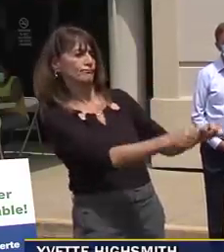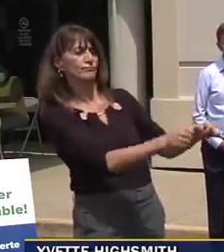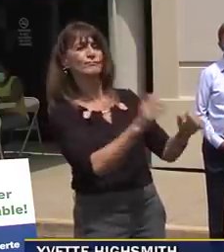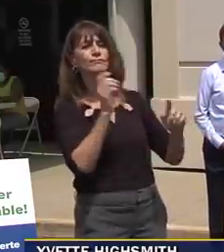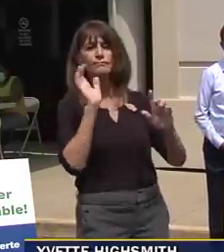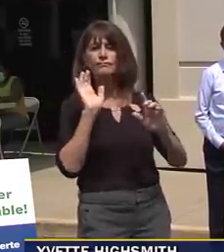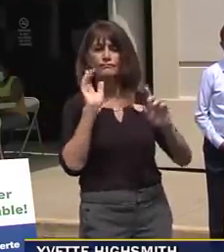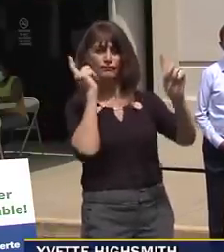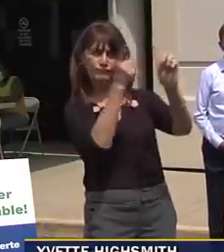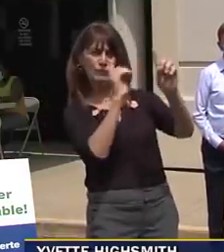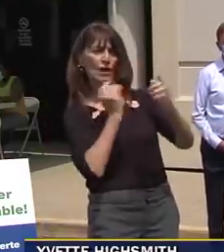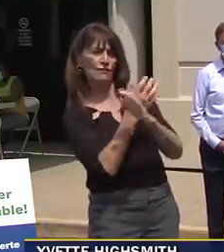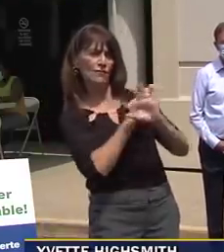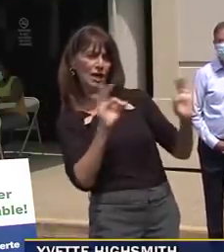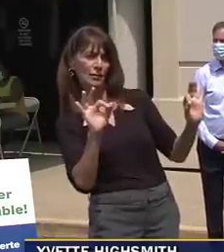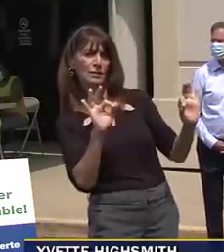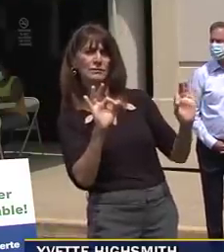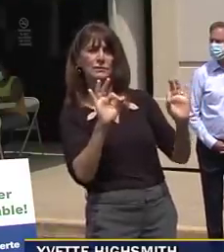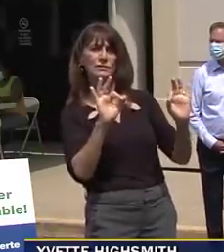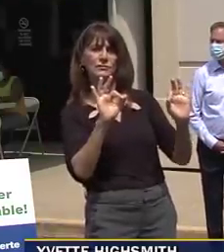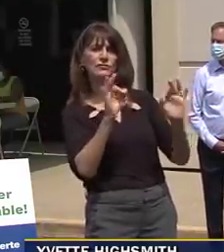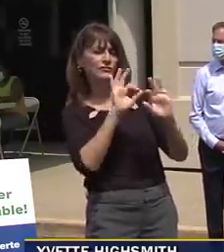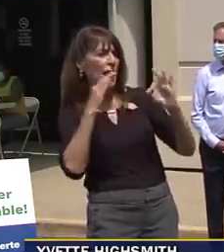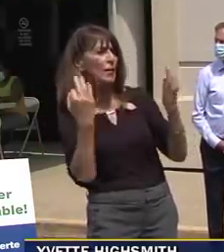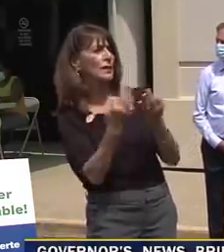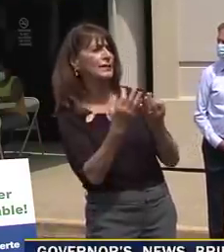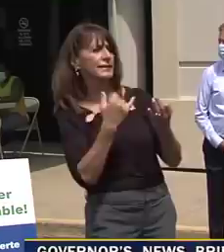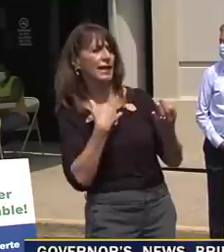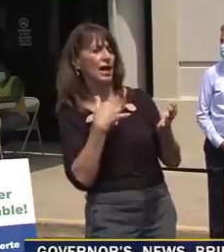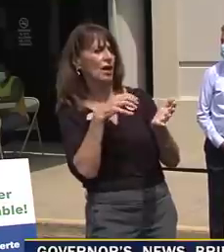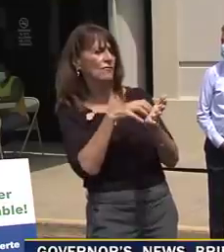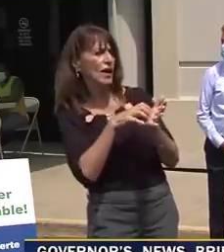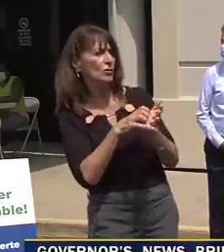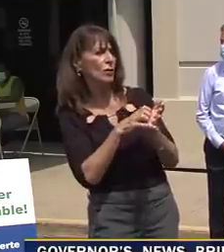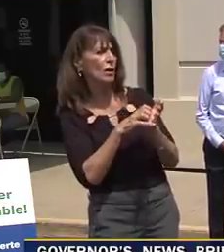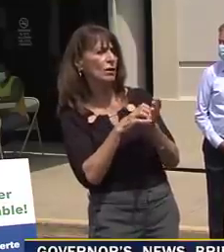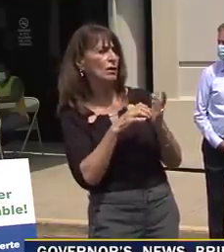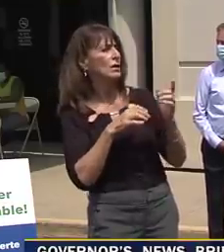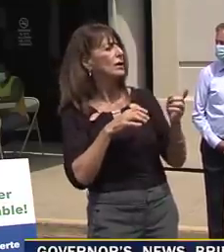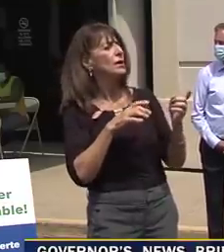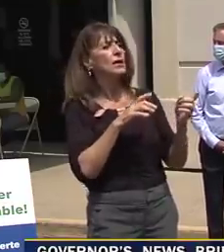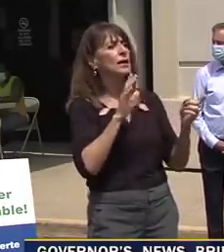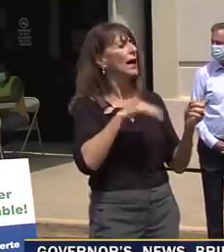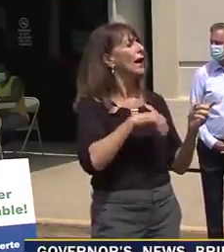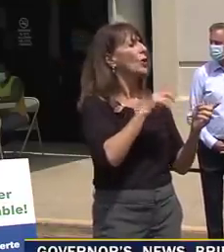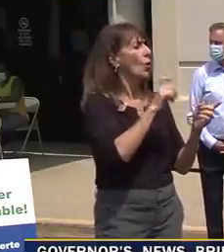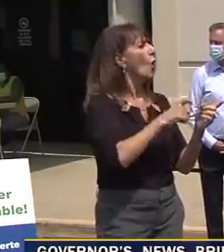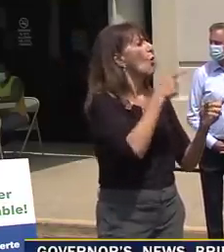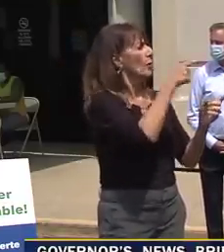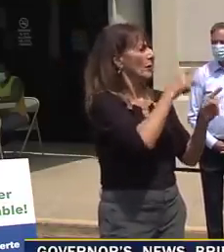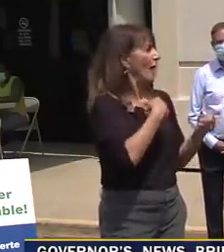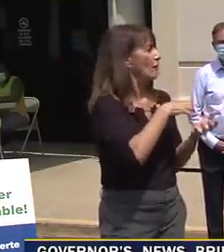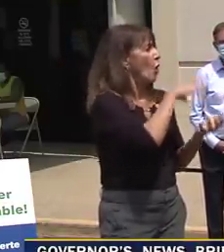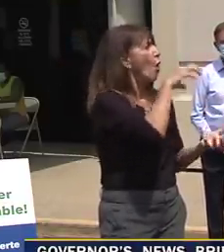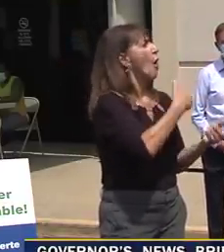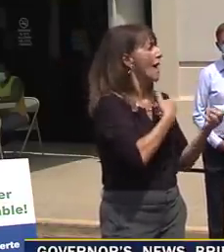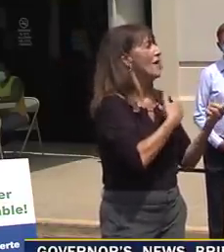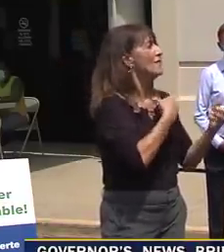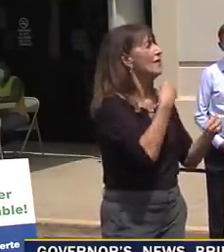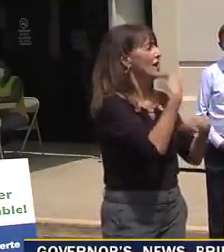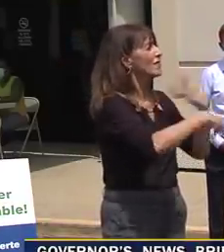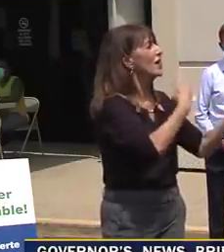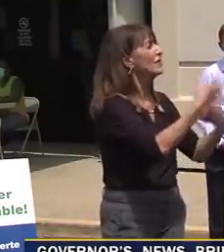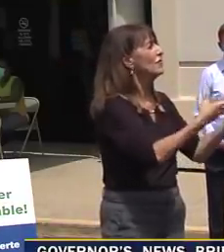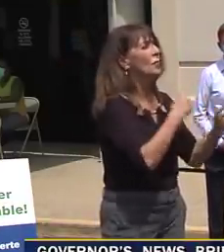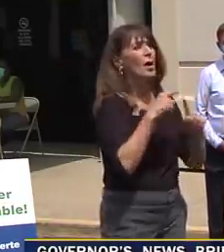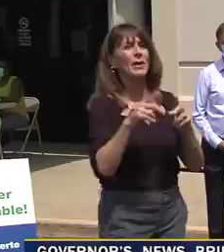families and our communities that are vulnerable, we should no longer have a system that works for the haves and doesn't work for the have-nots. We need